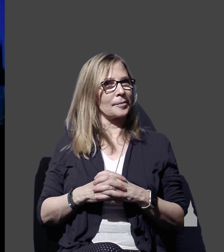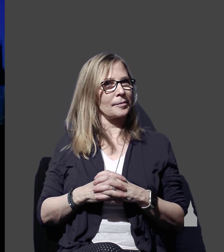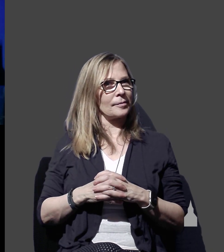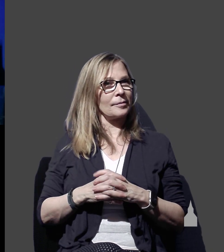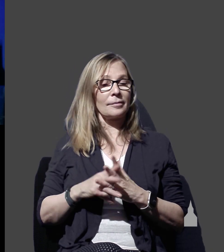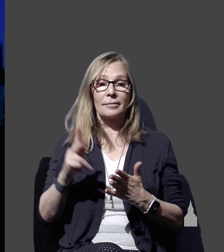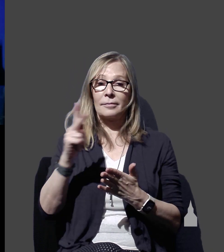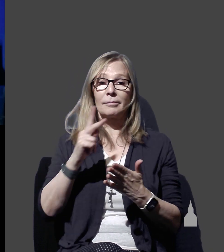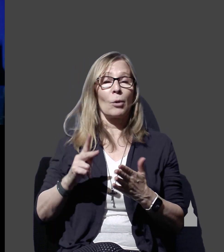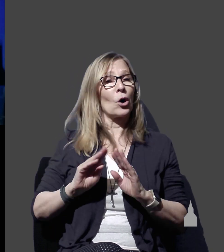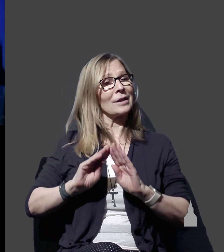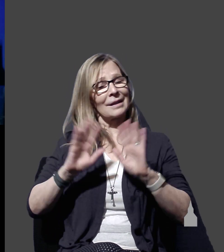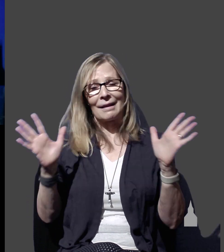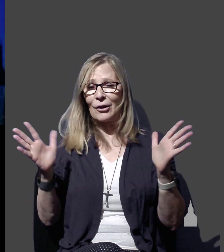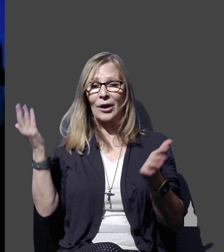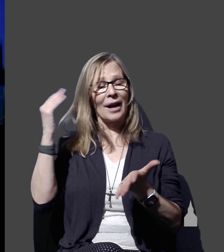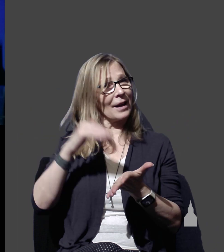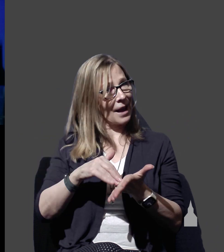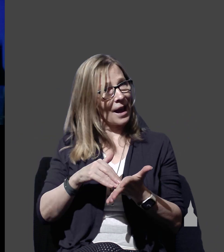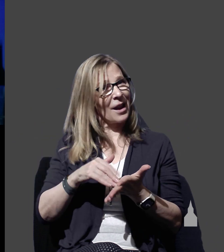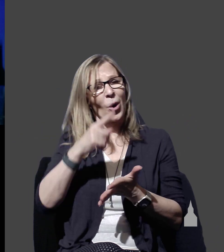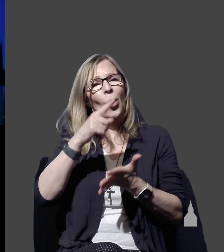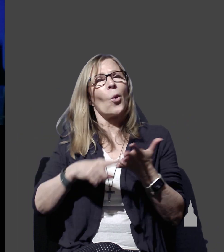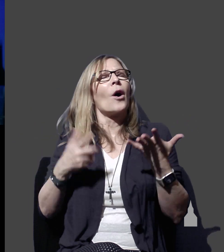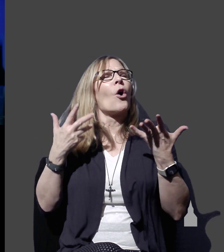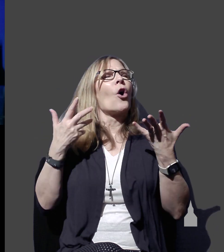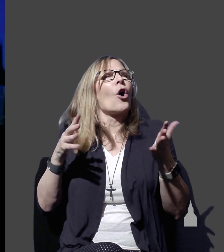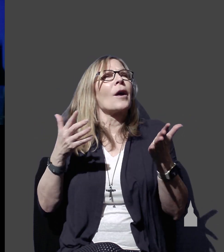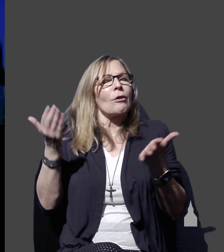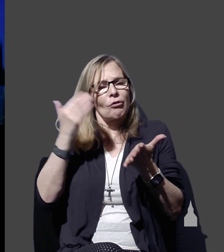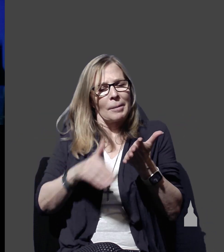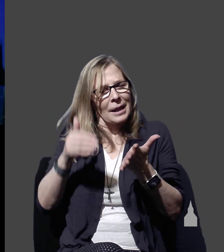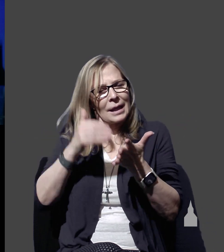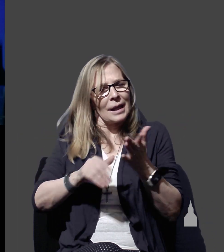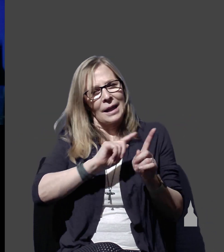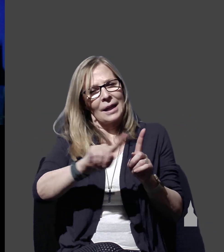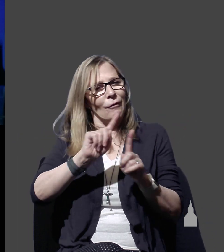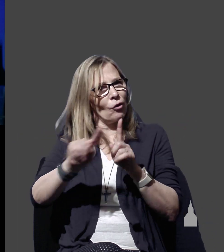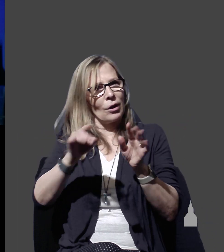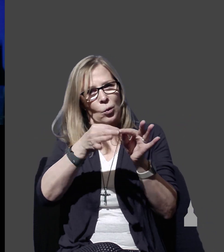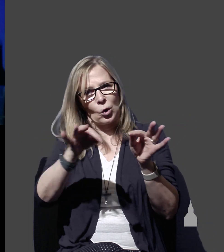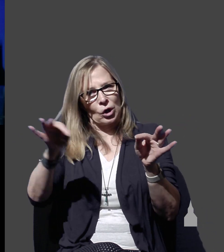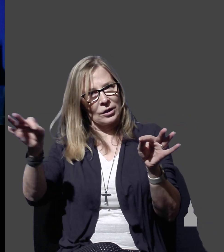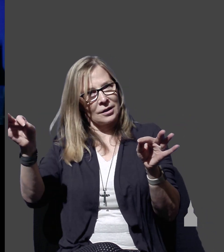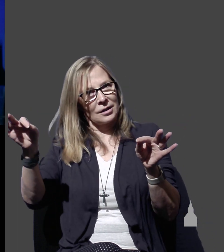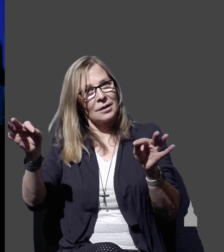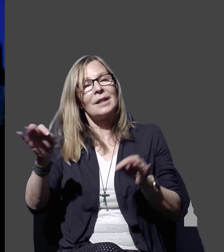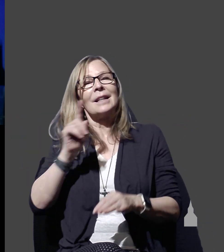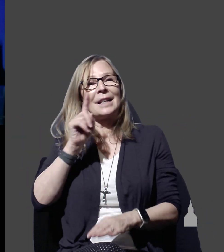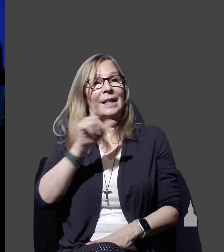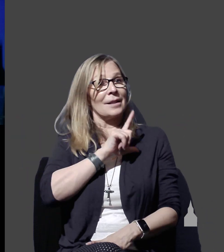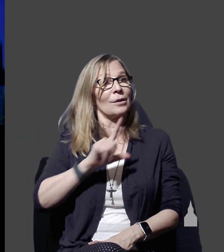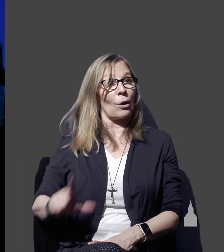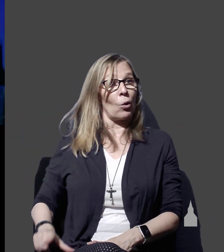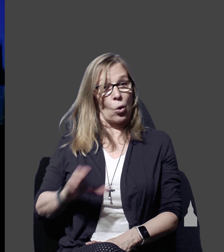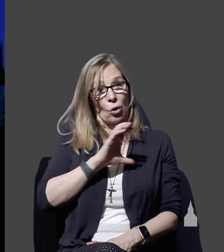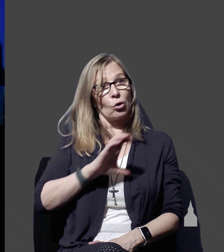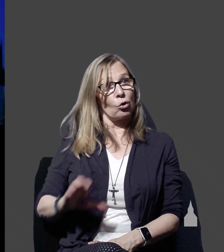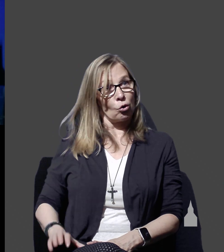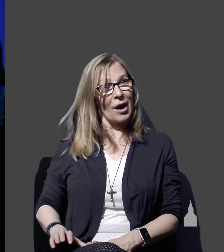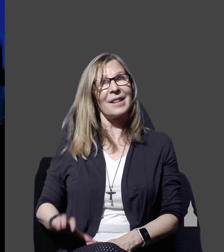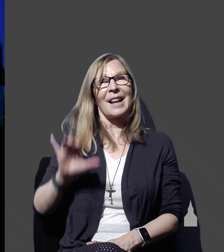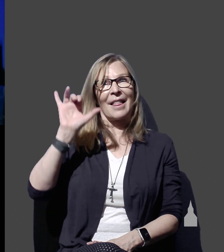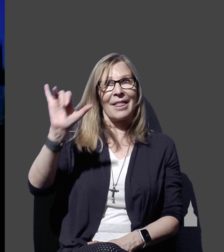And Paul makes clear again what he's already been repeating in different words. It is the Lord Christ whom